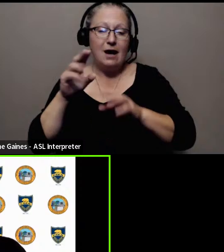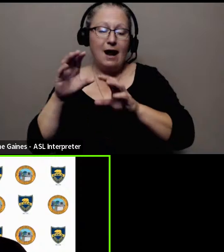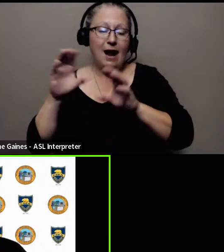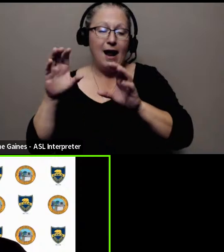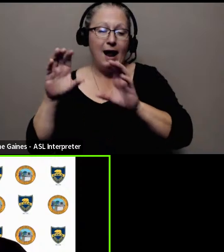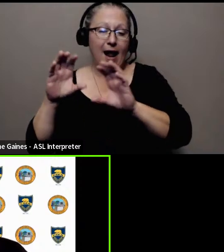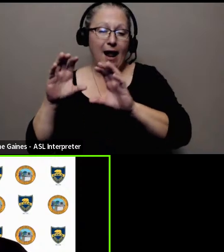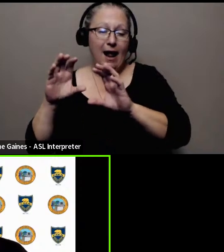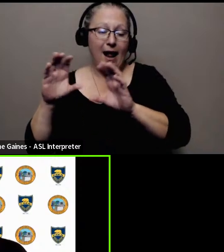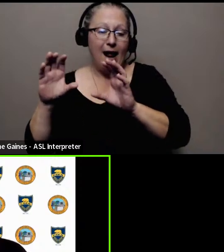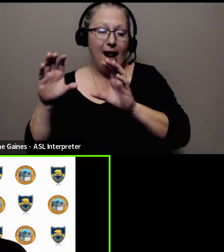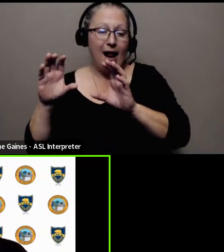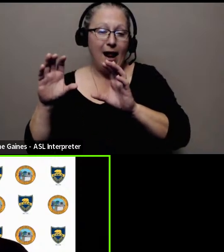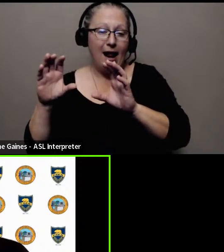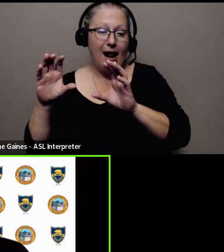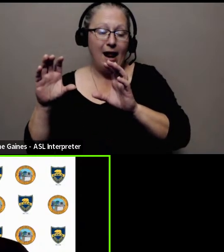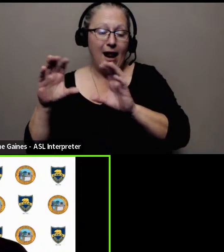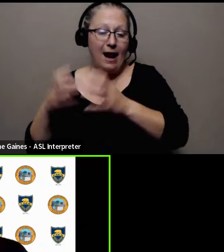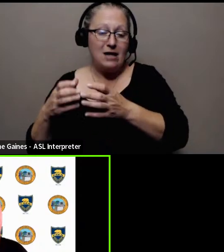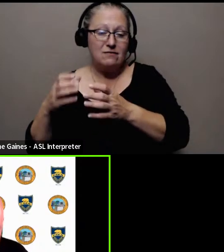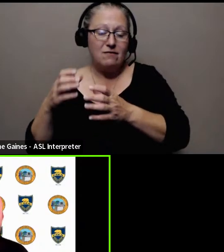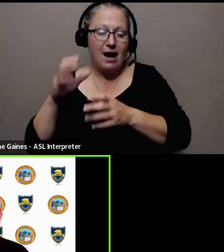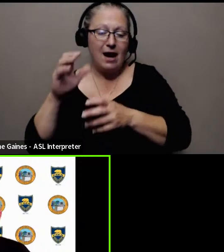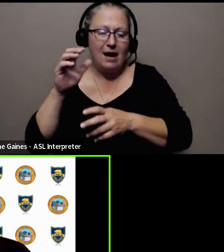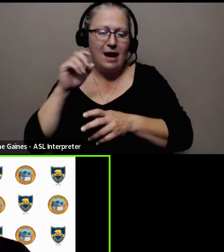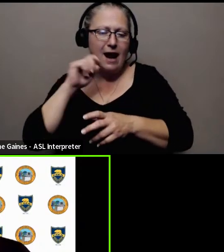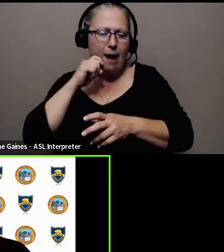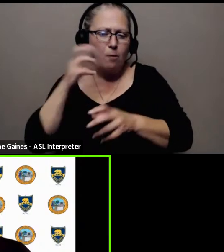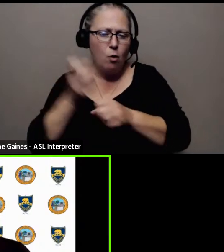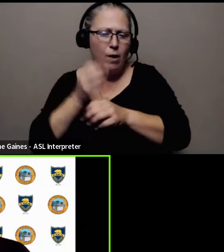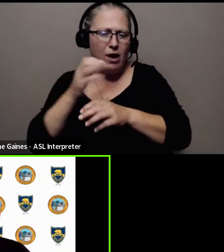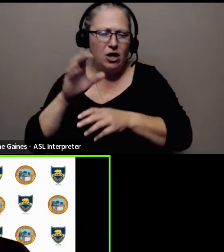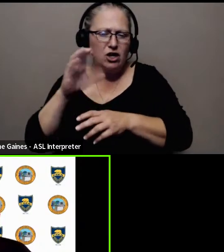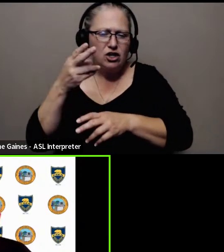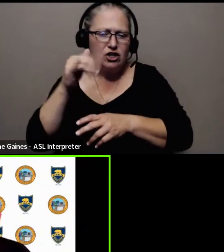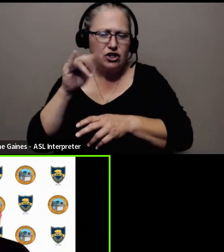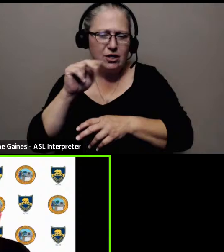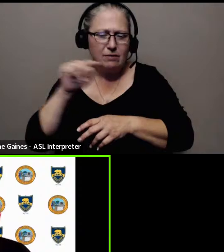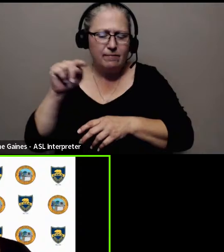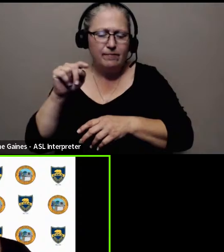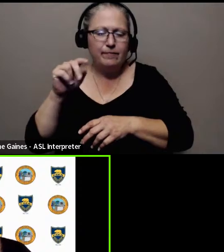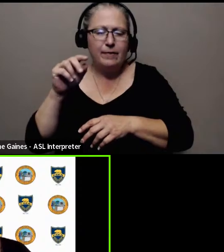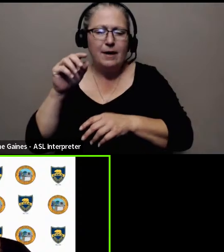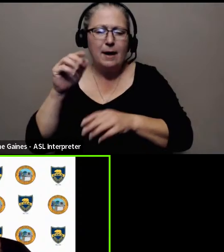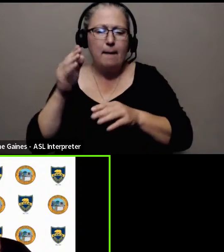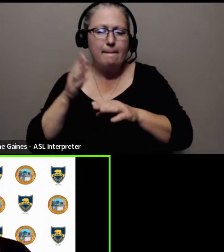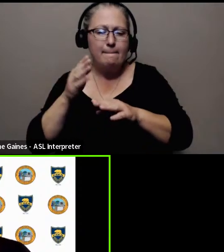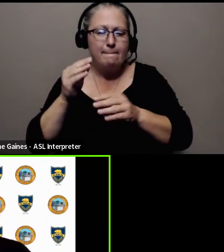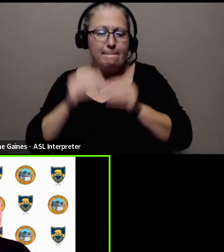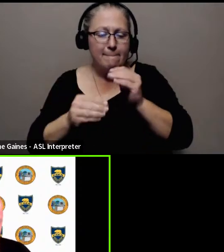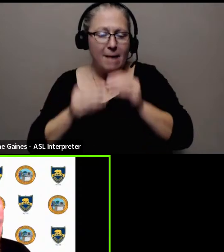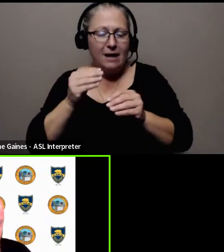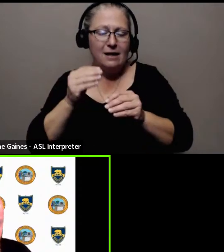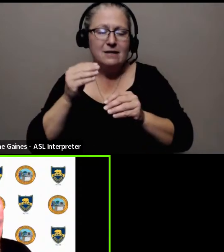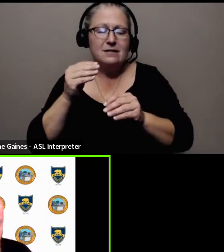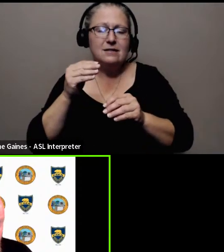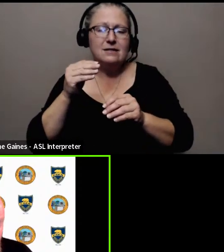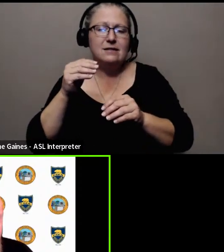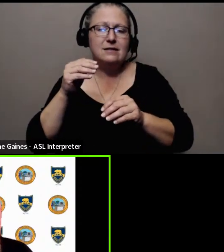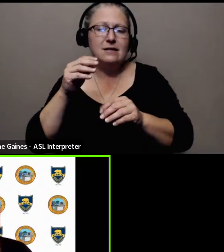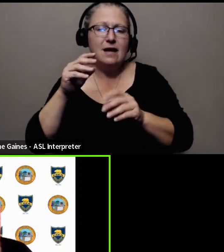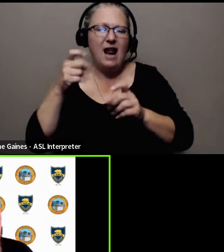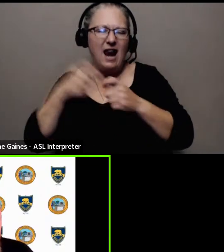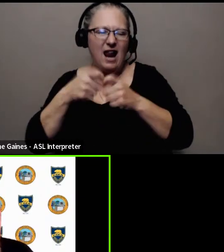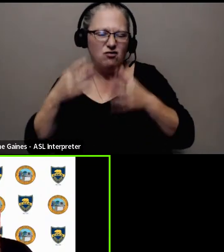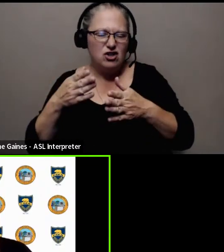winners. Shin Soon, Jimmy, he's the maintenance and operations department. He's an electrician. And